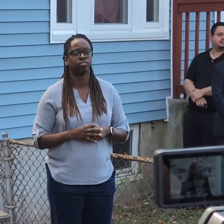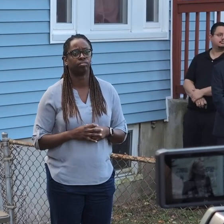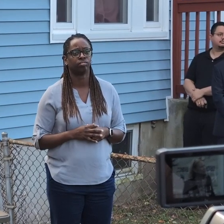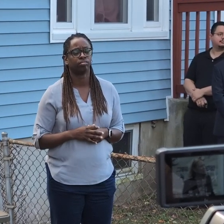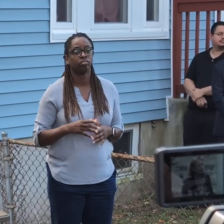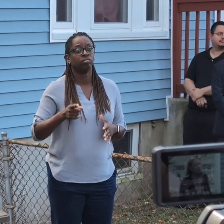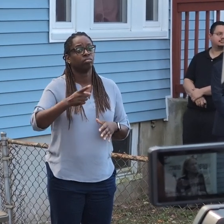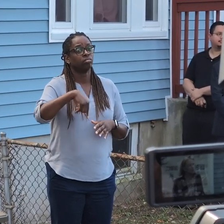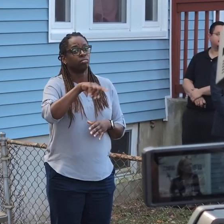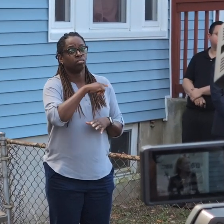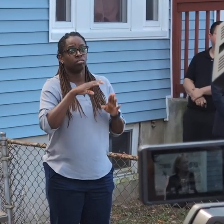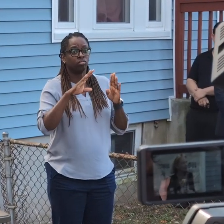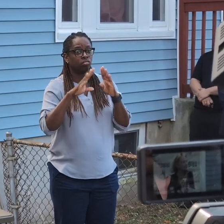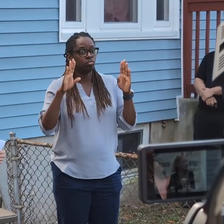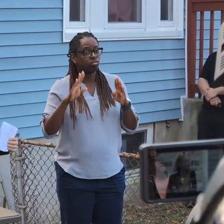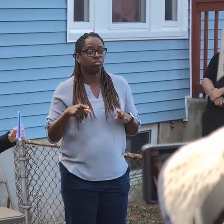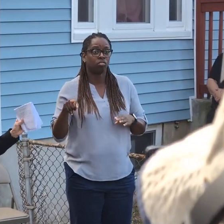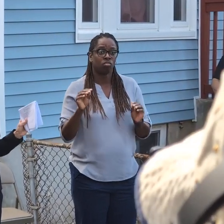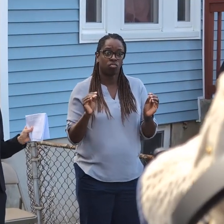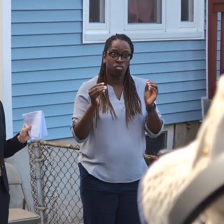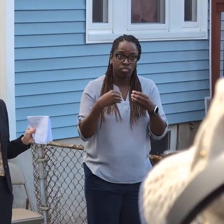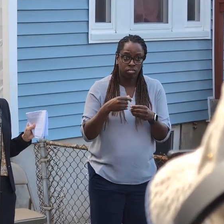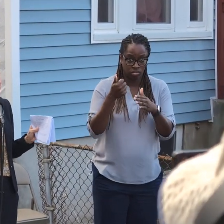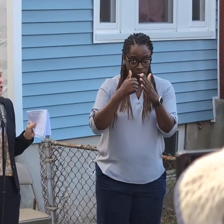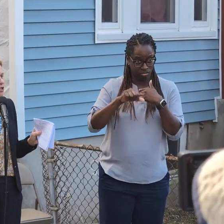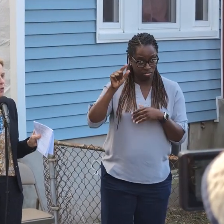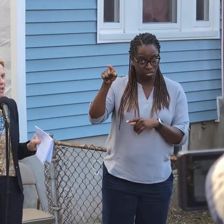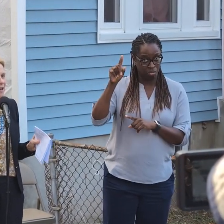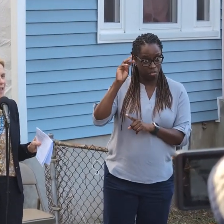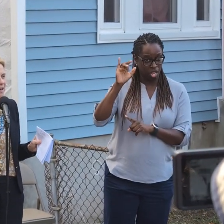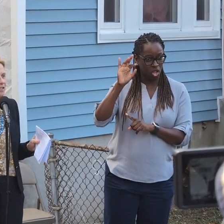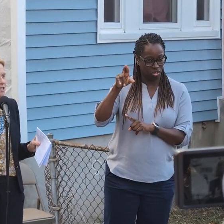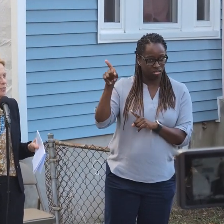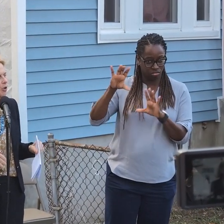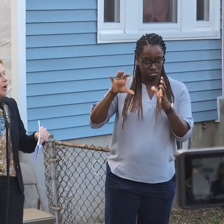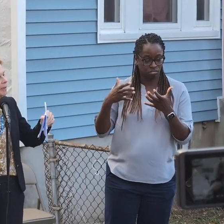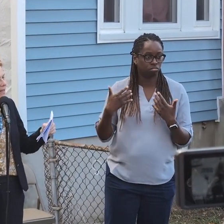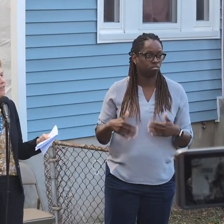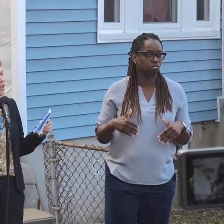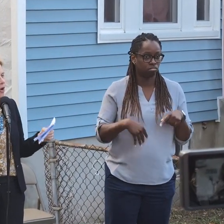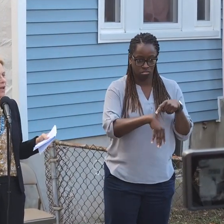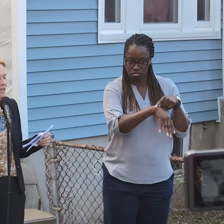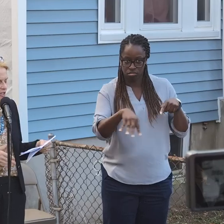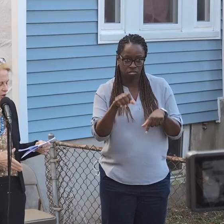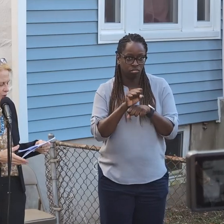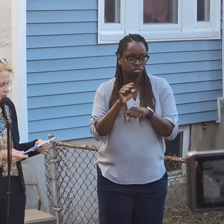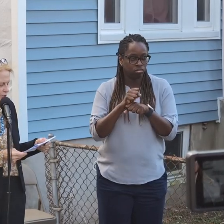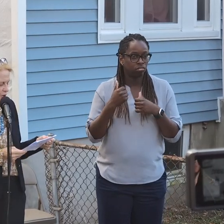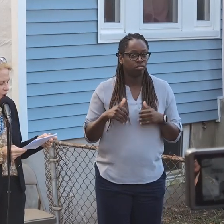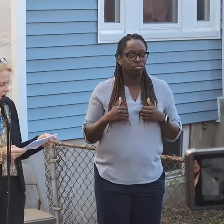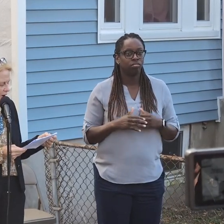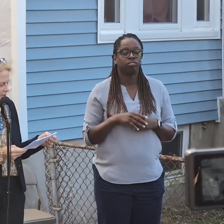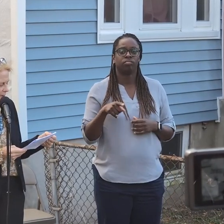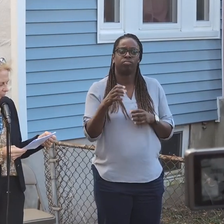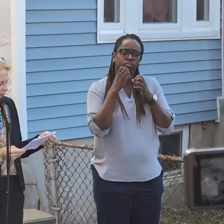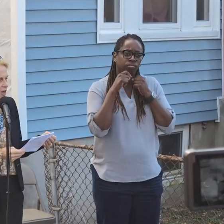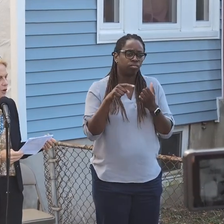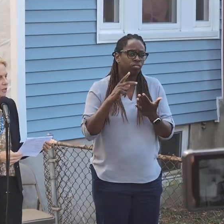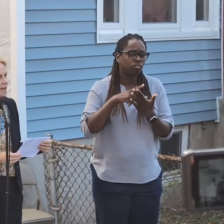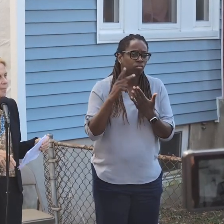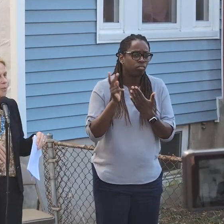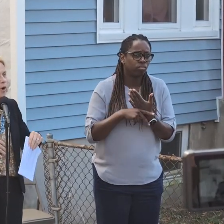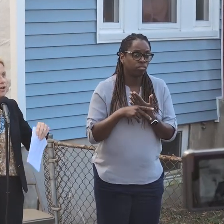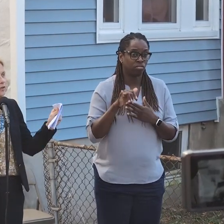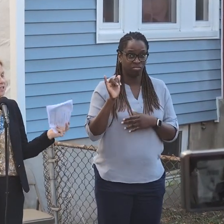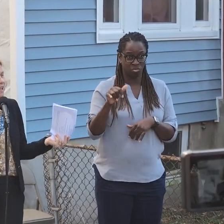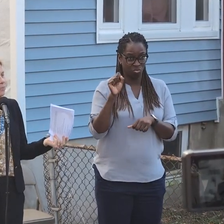It really has been wonderful working with all of you, and people are so dedicated to this program, even though it is so, so hard.